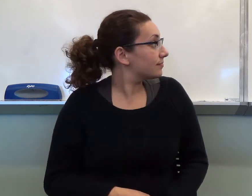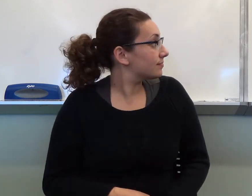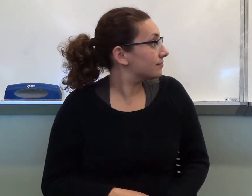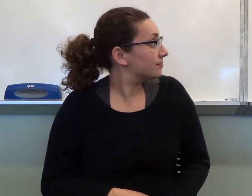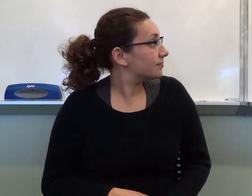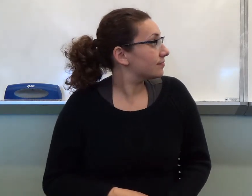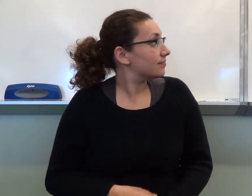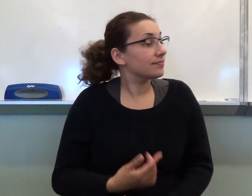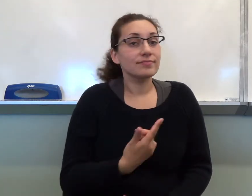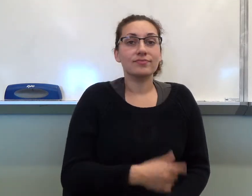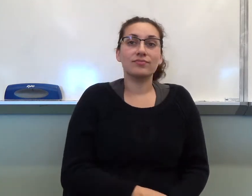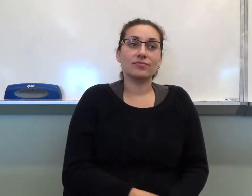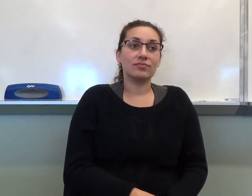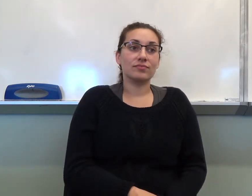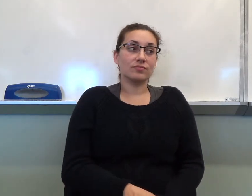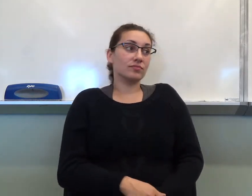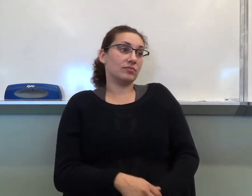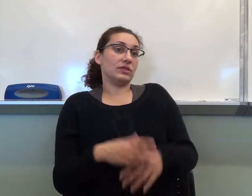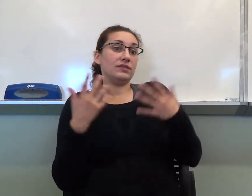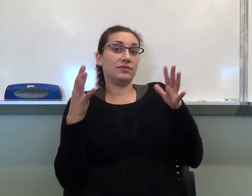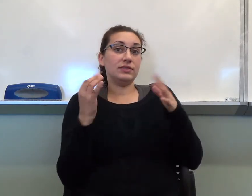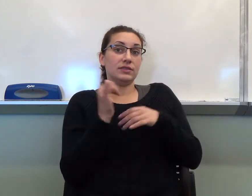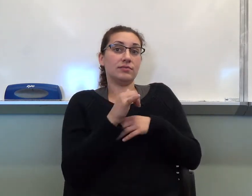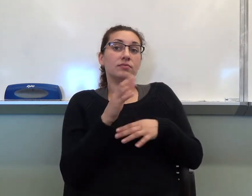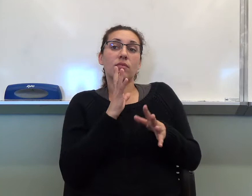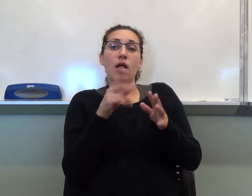Now, having done that, we can start talking about dosages.